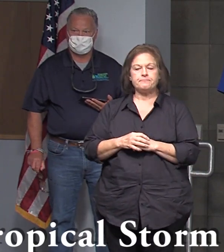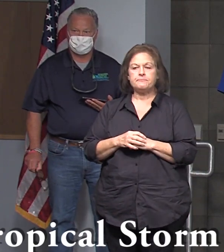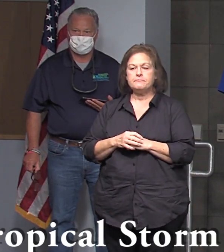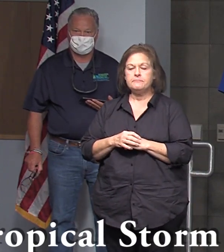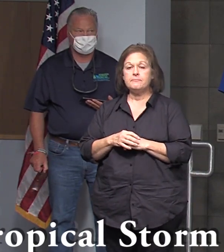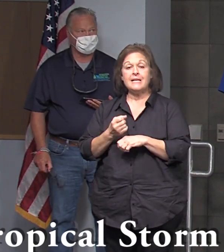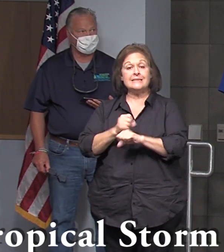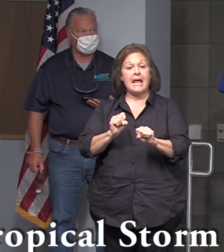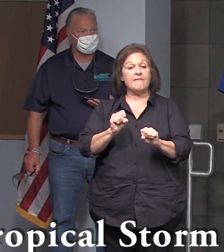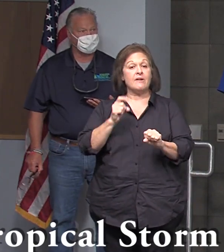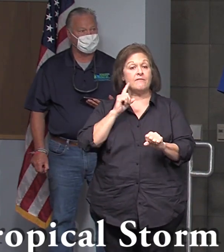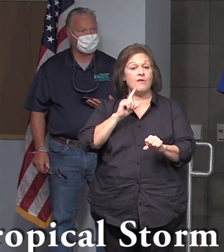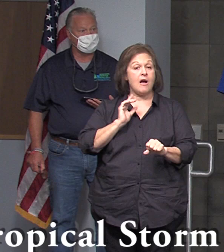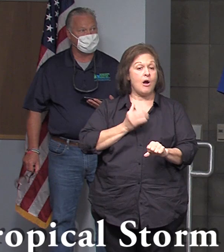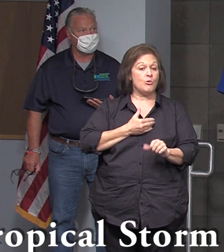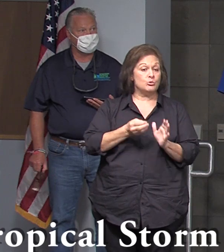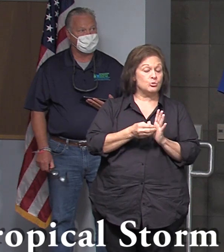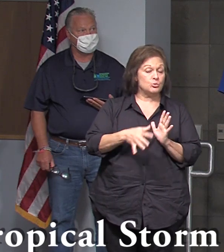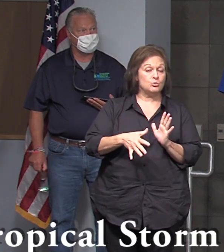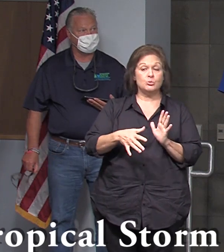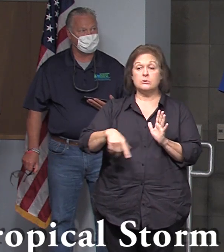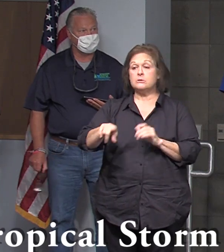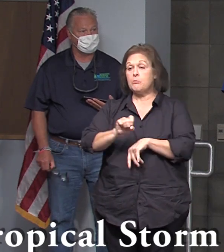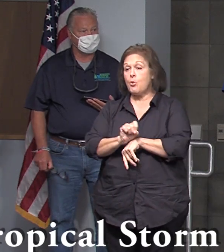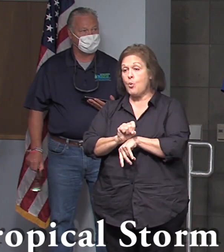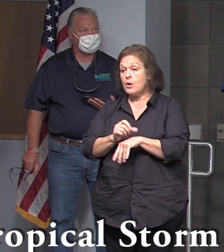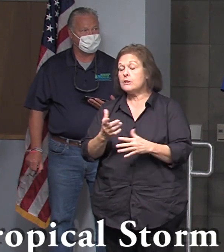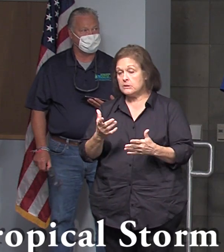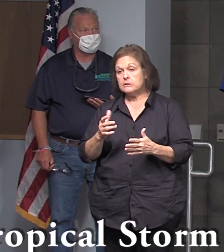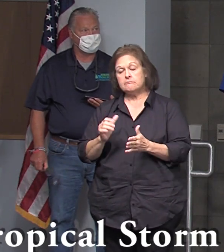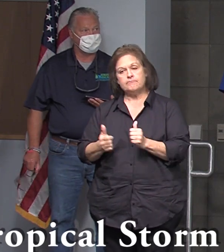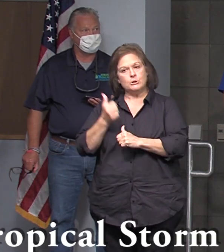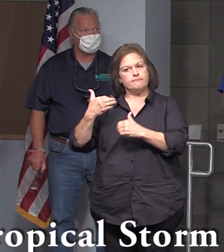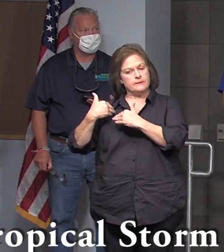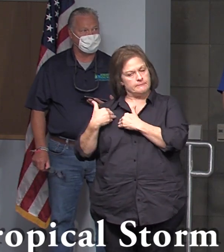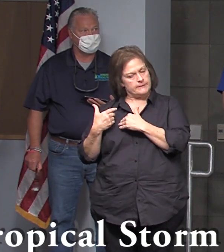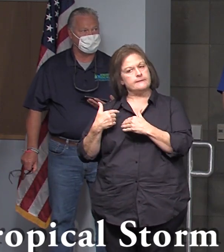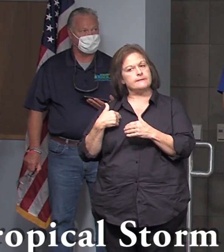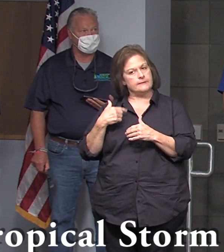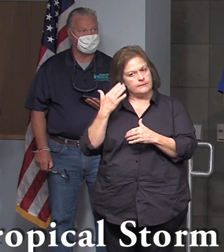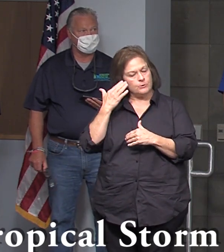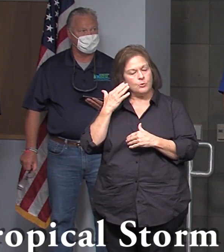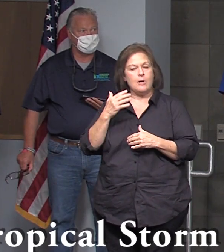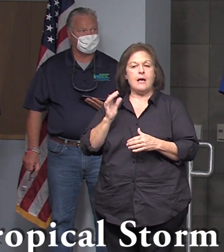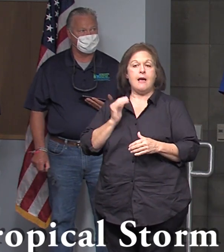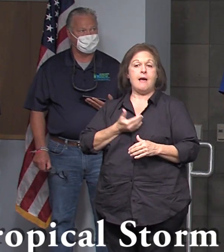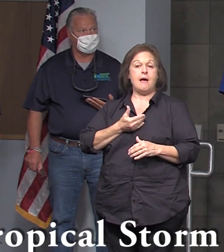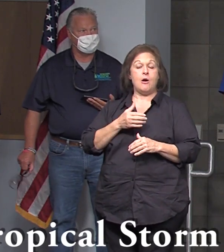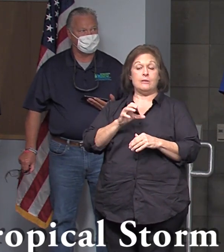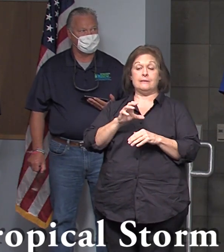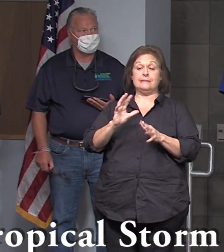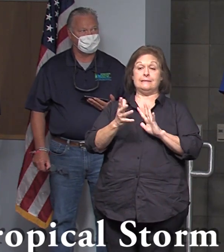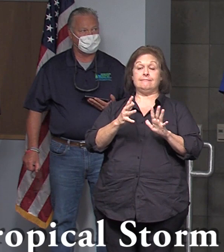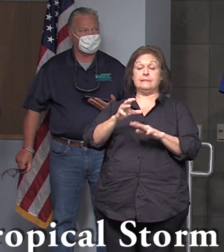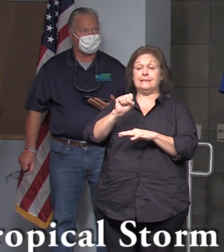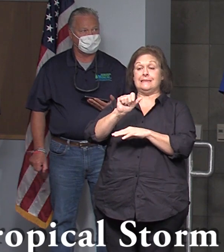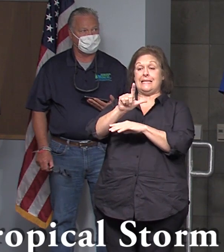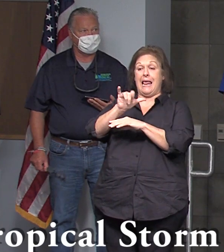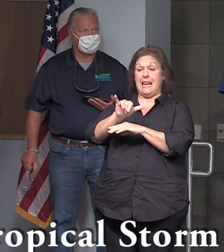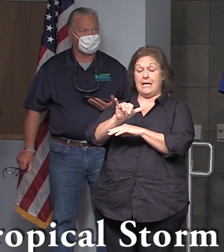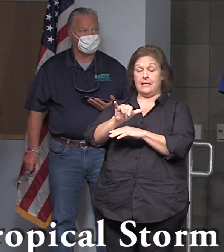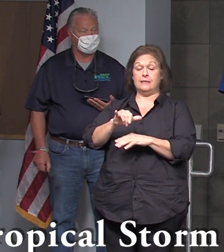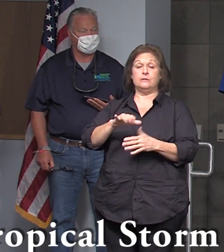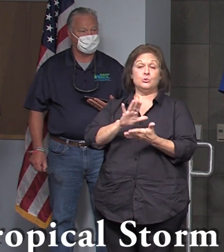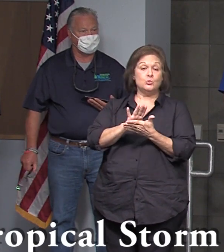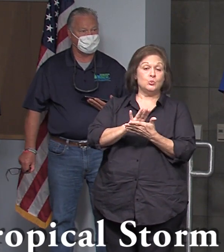safety of our students and employees is our top responsibility. Based on the anticipated impact of Tropical Storm Sally, all Jefferson Parish public